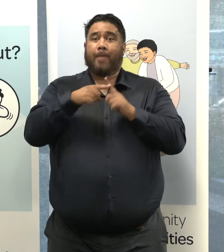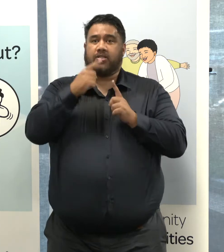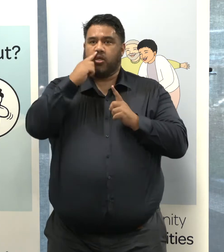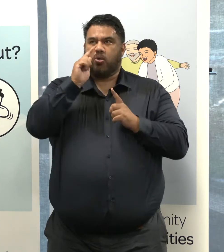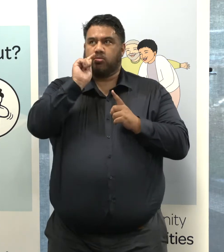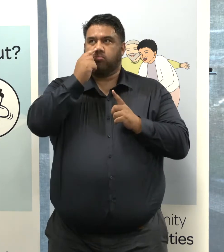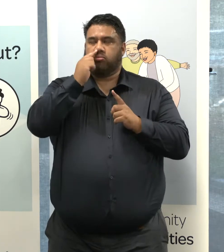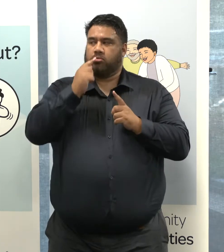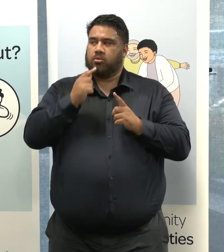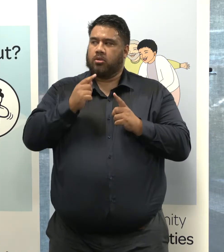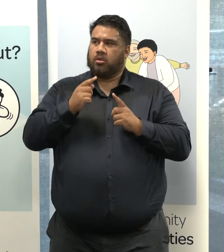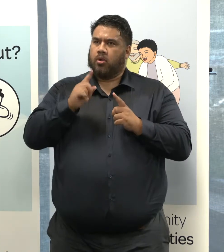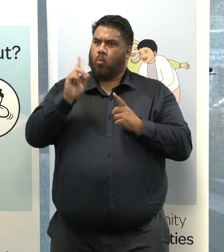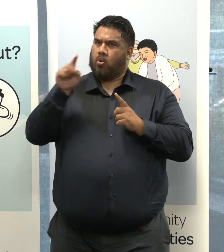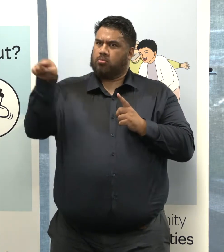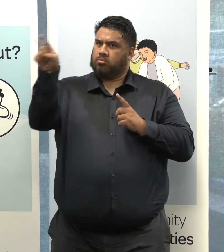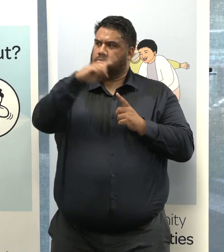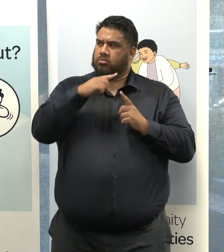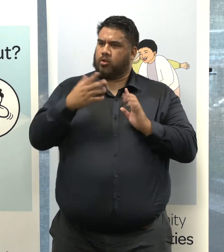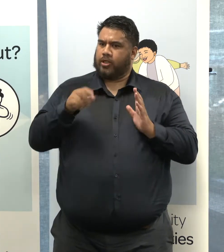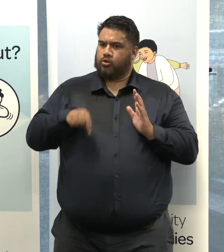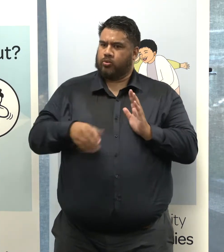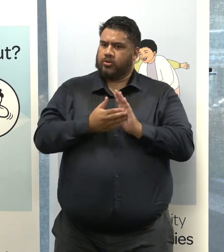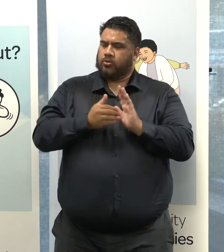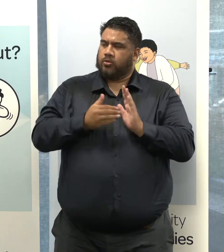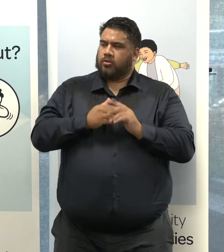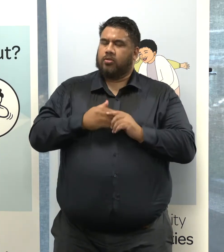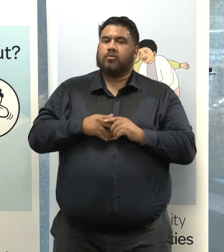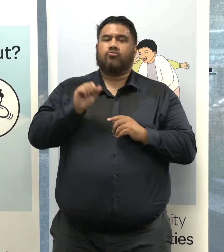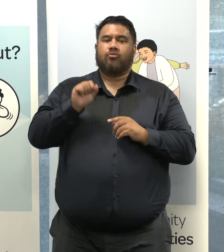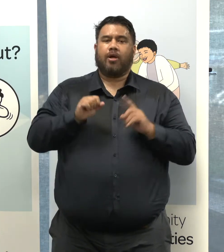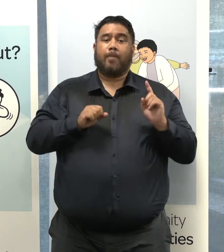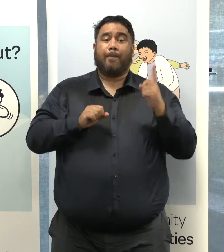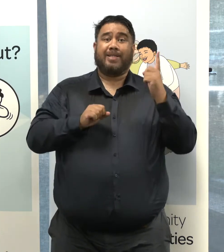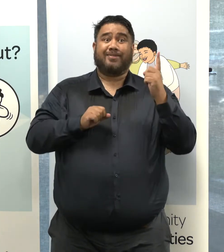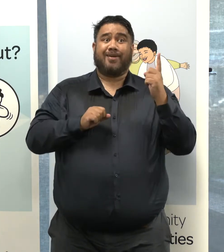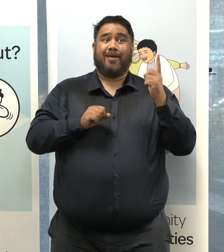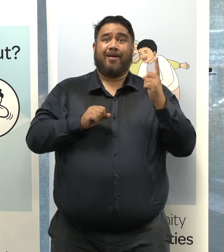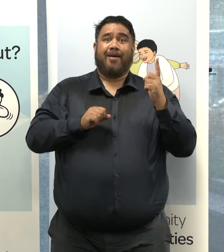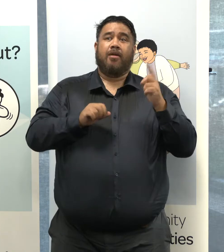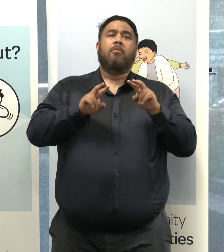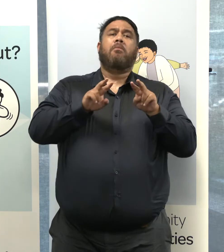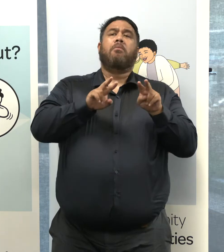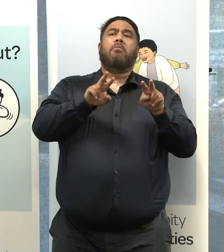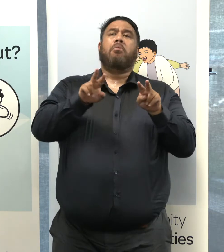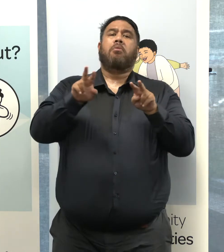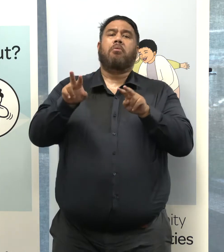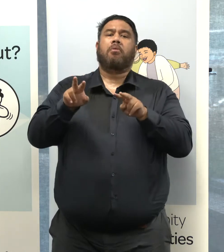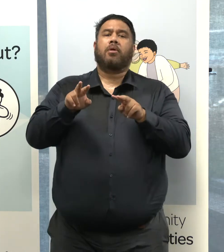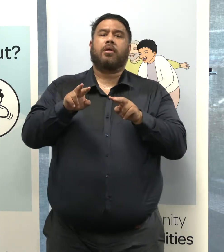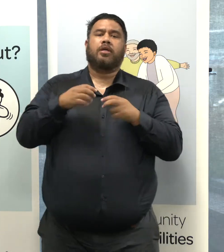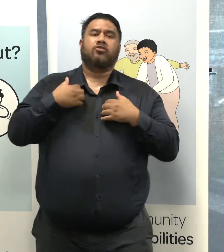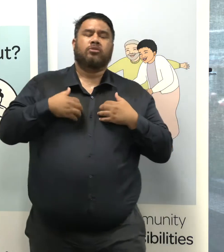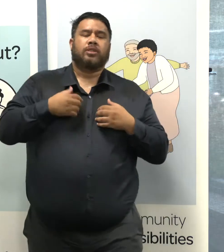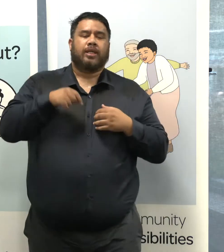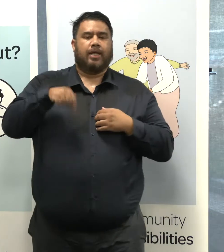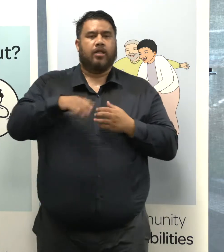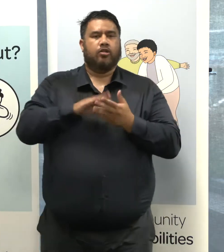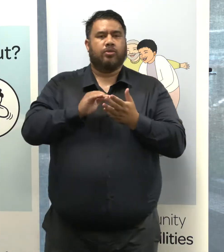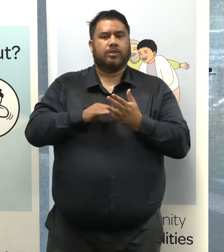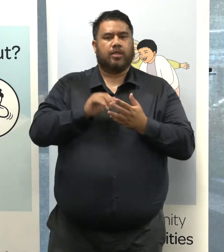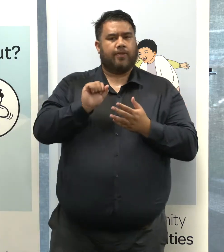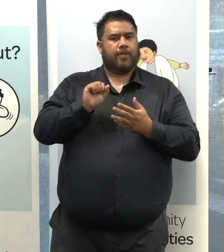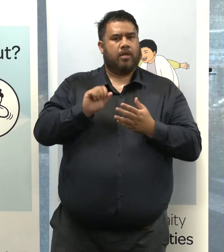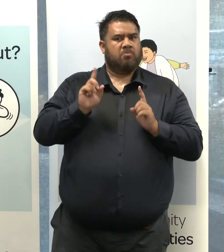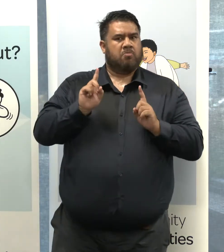nose? Yes, so and this is, I've been watching with interest some of the experience of people here in New Zealand, and you